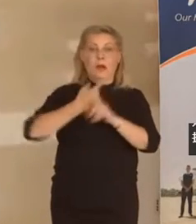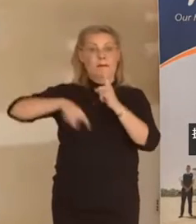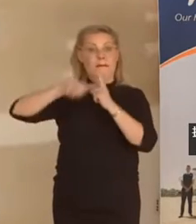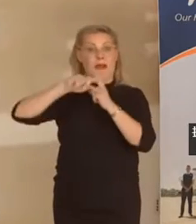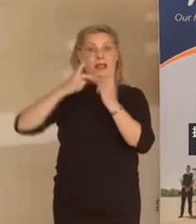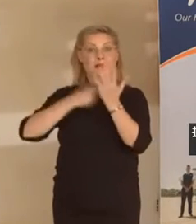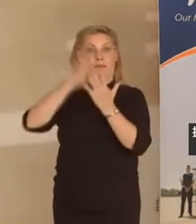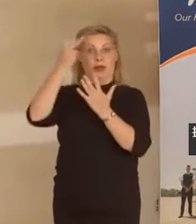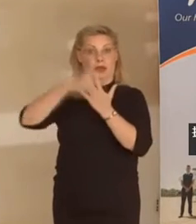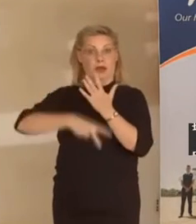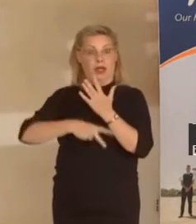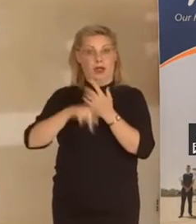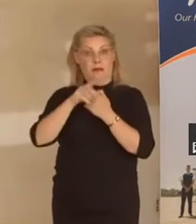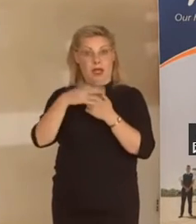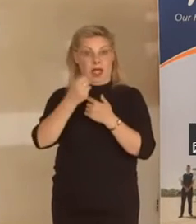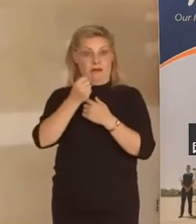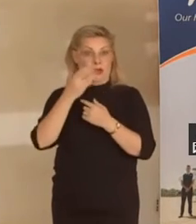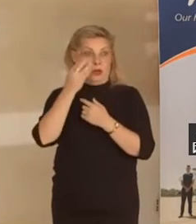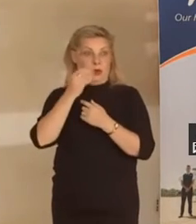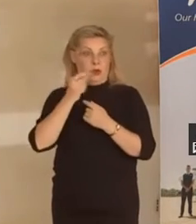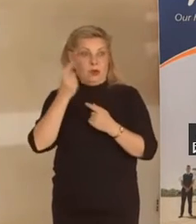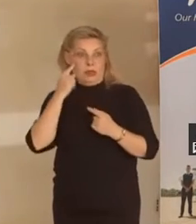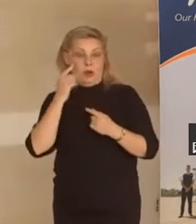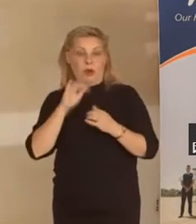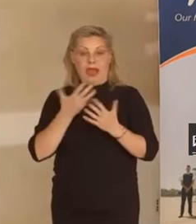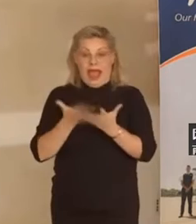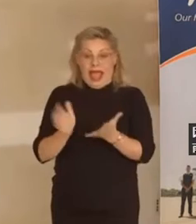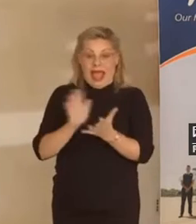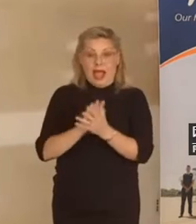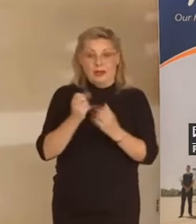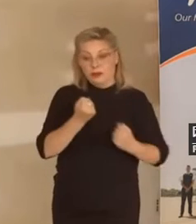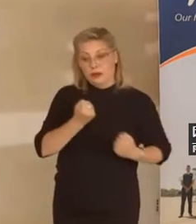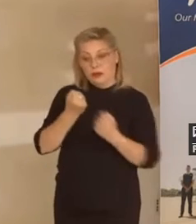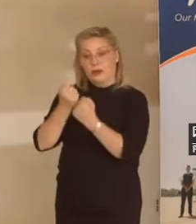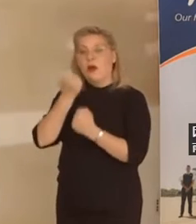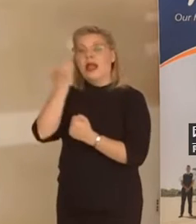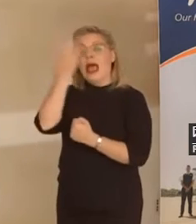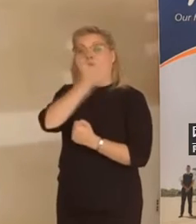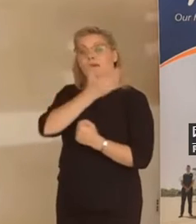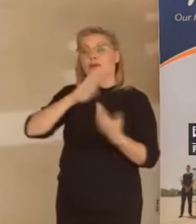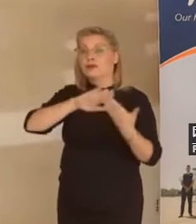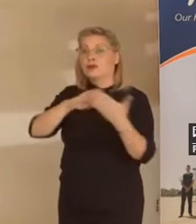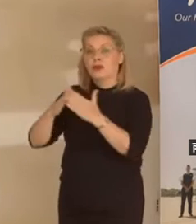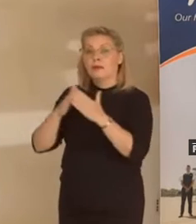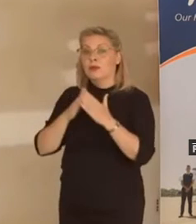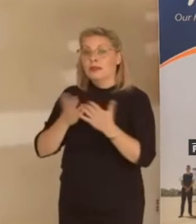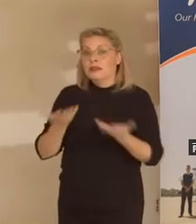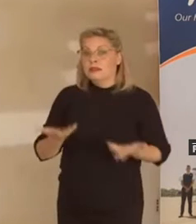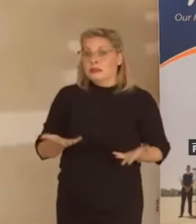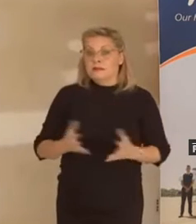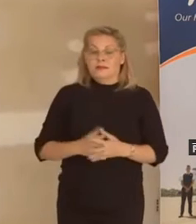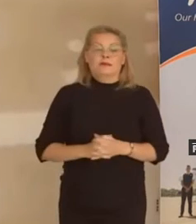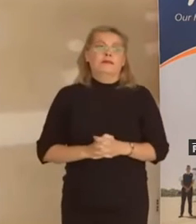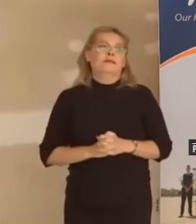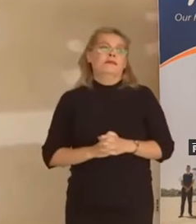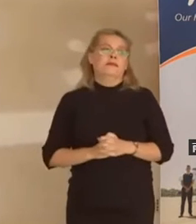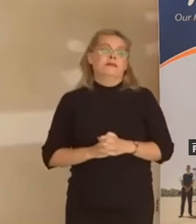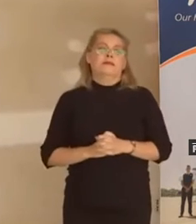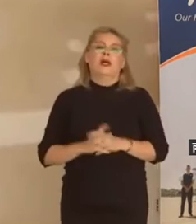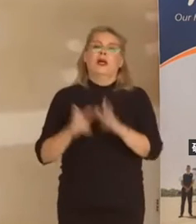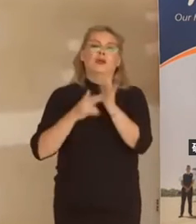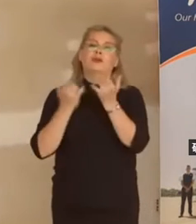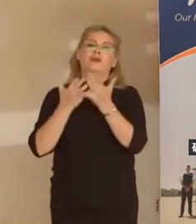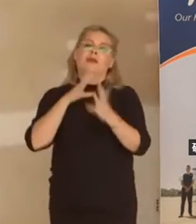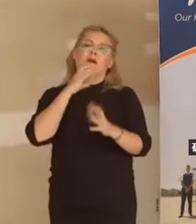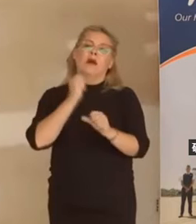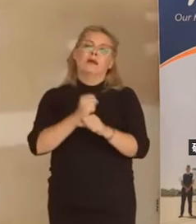jobs for people who are Indigenous? So New South Wales already runs a strong focus on ensuring that both public sector